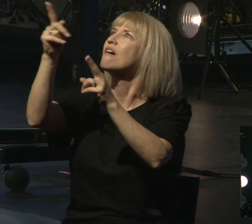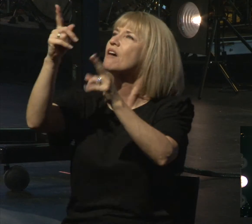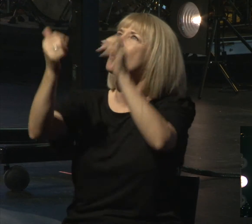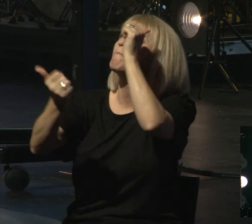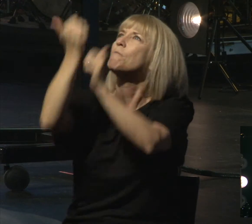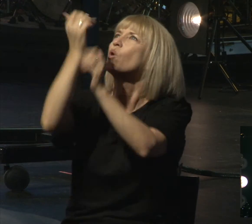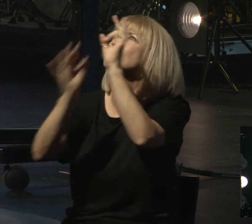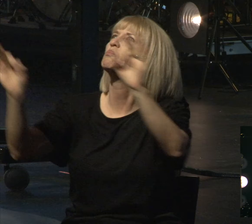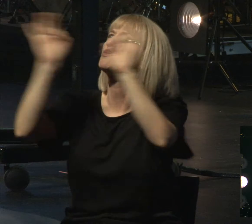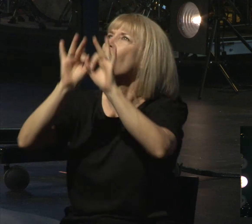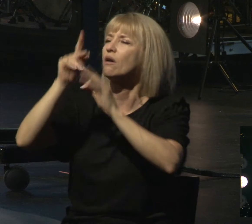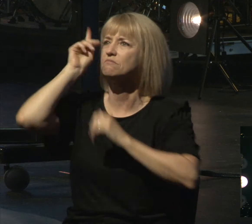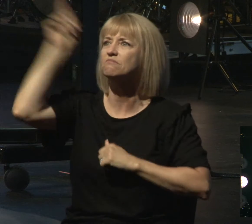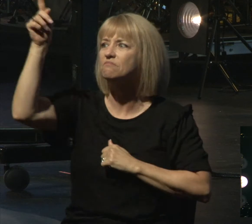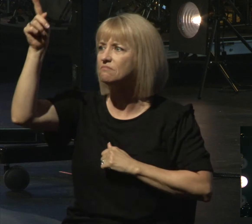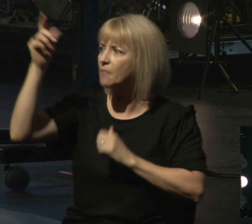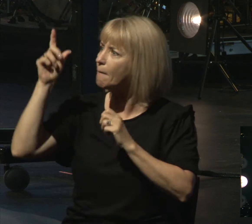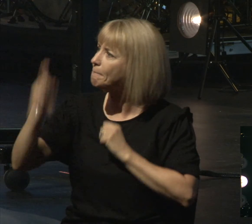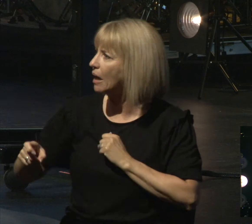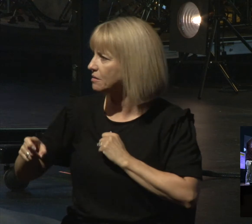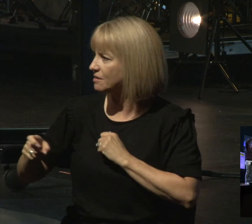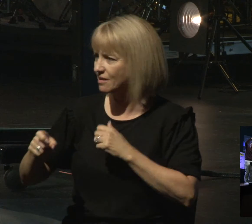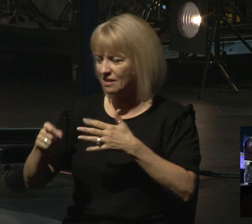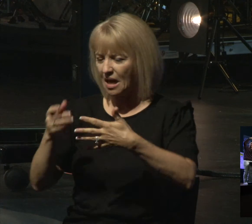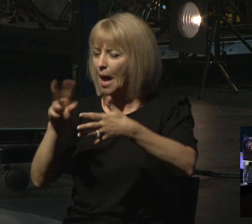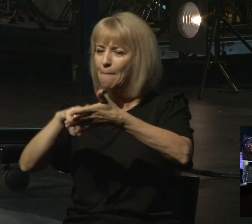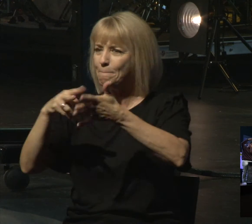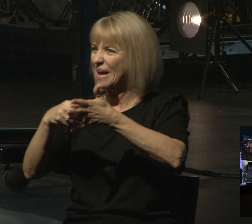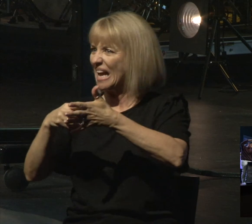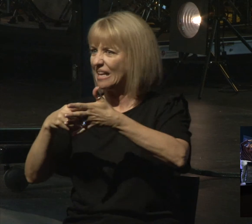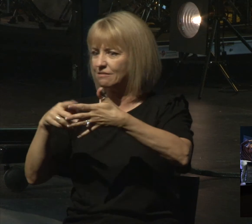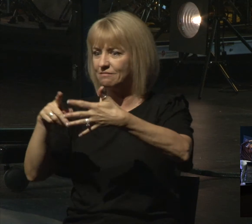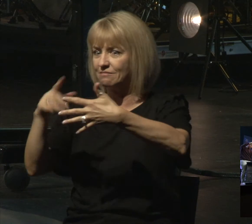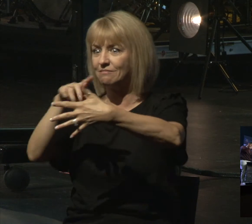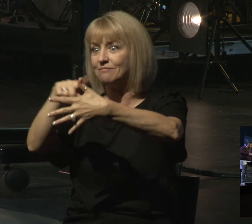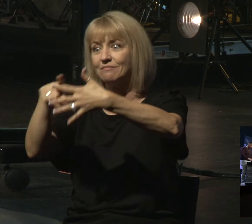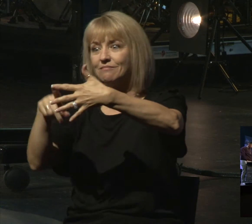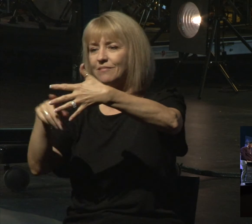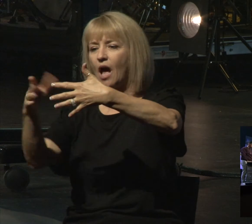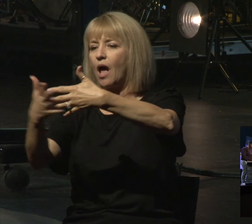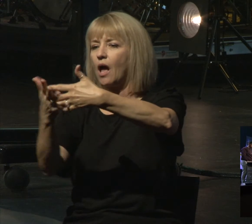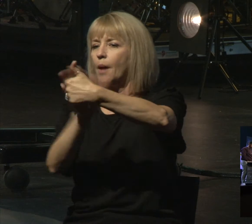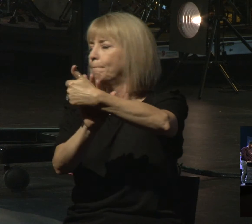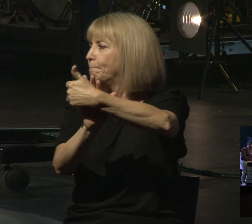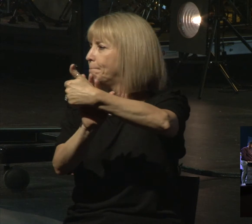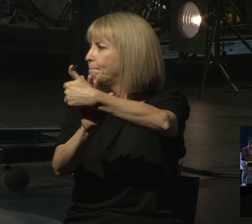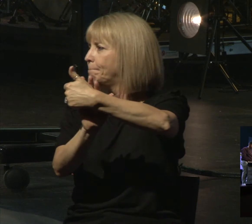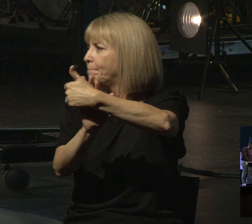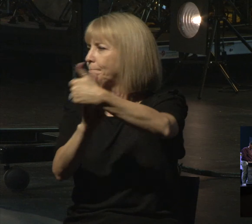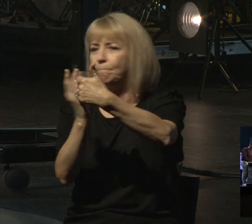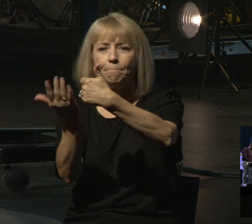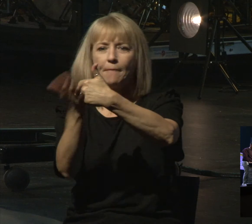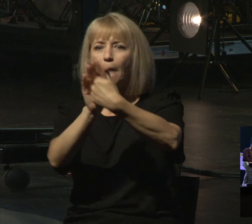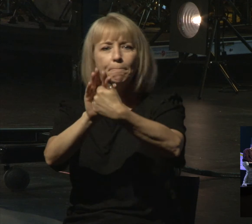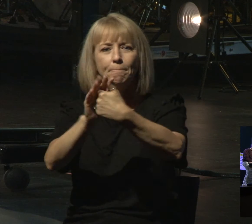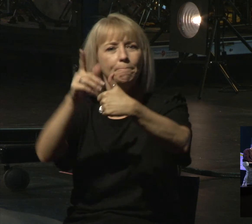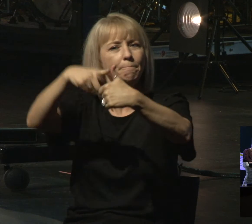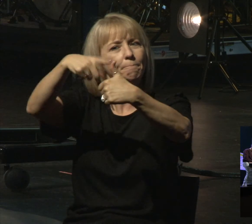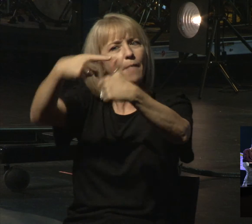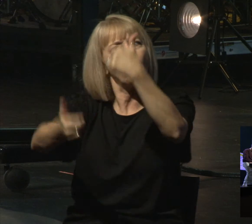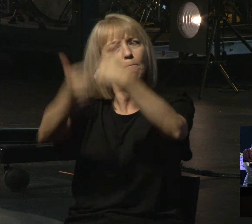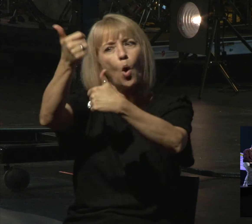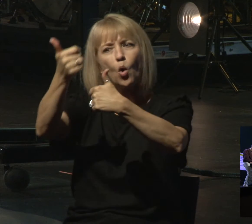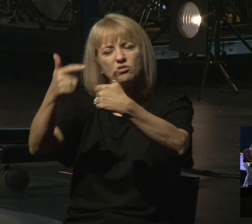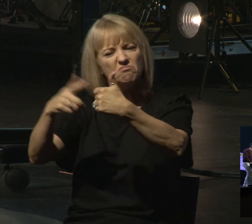that the vastness of that gap appears that we're not even concerned with those. And so Jesus' point